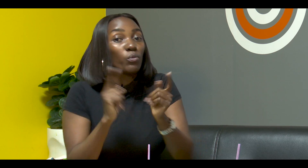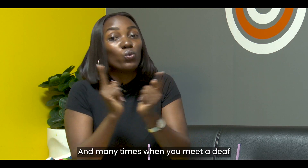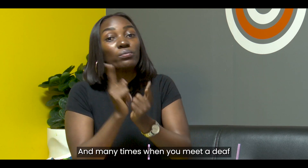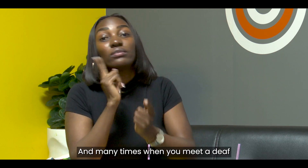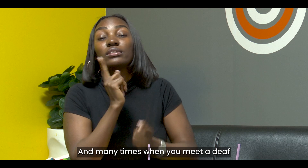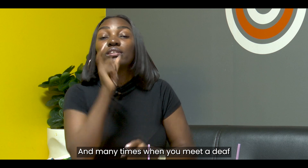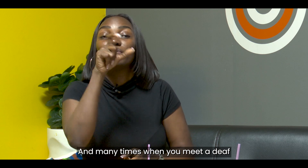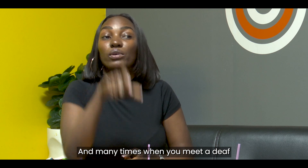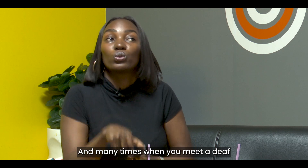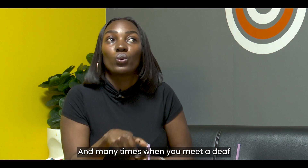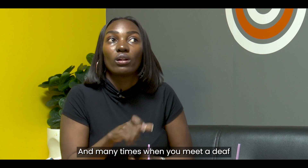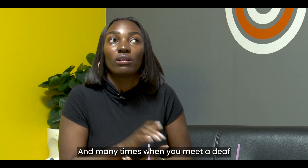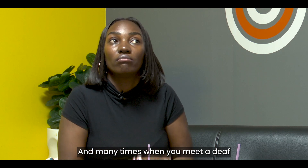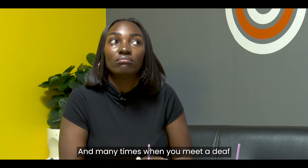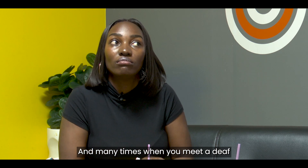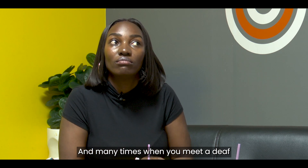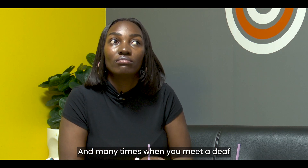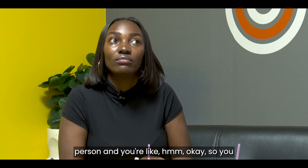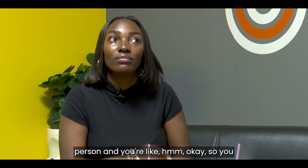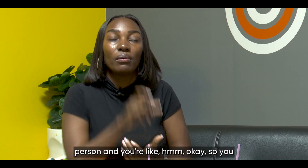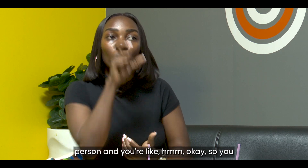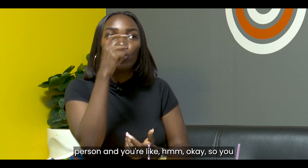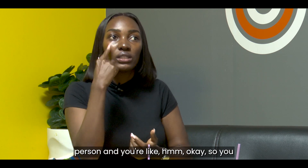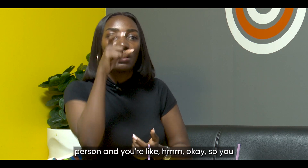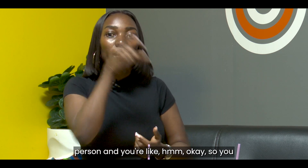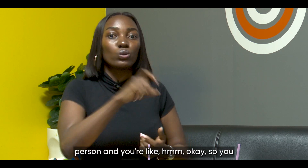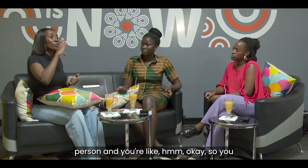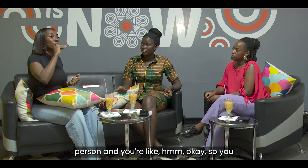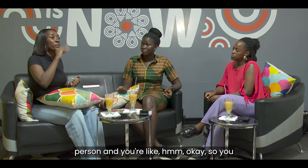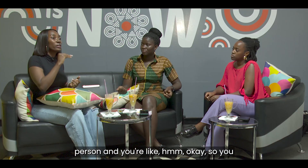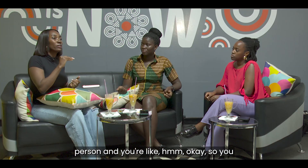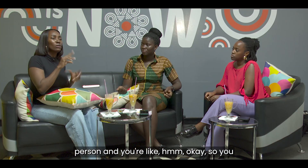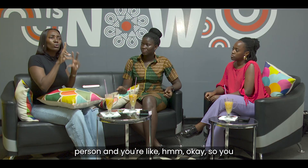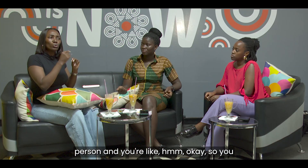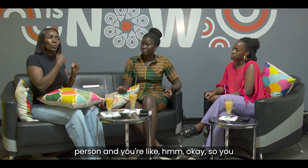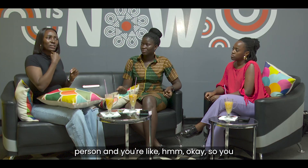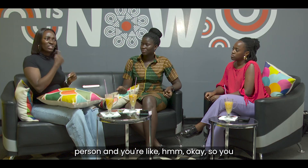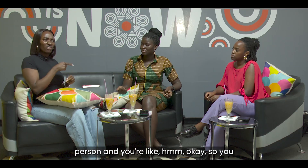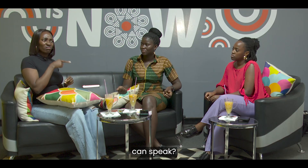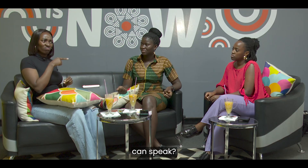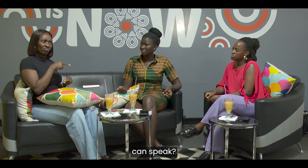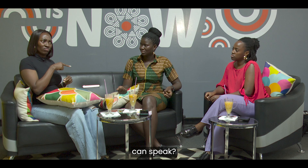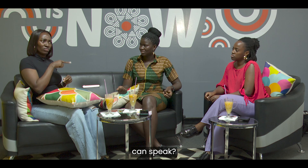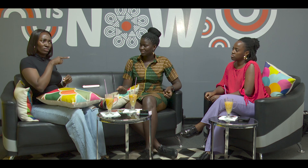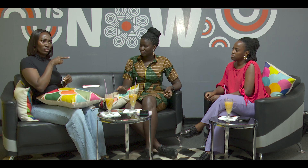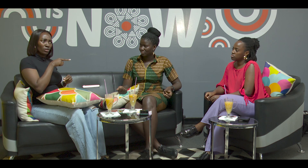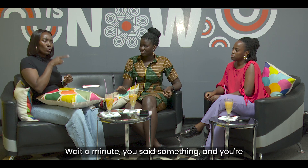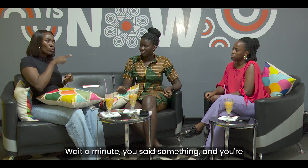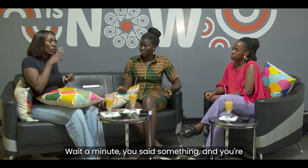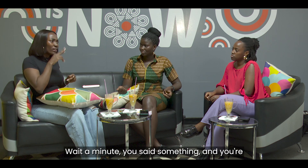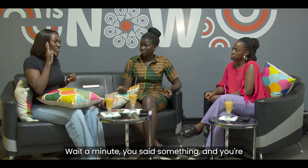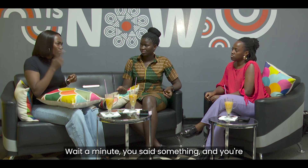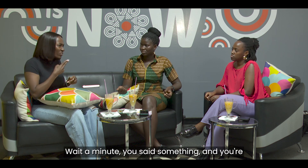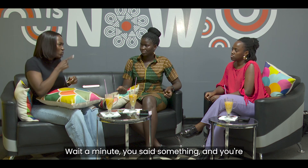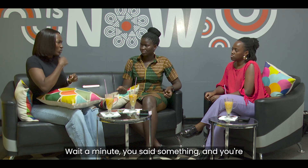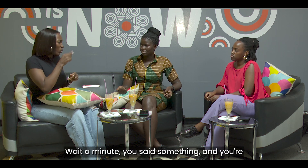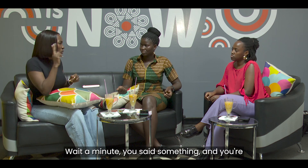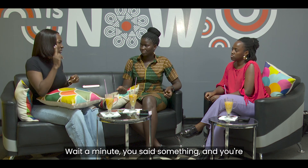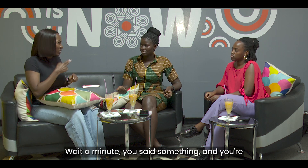And many times when you meet a deaf person and you're like, okay, so you can speak? Wait a minute, you said something and you're deaf